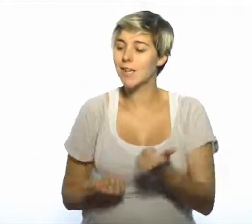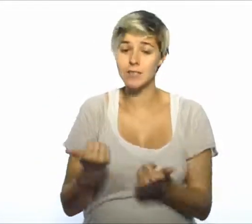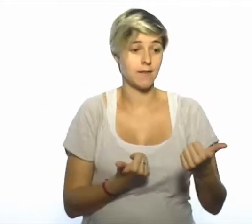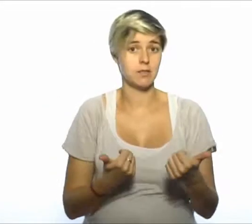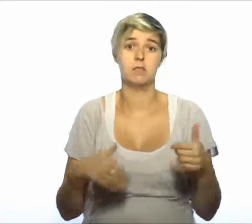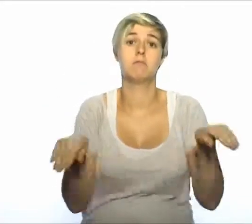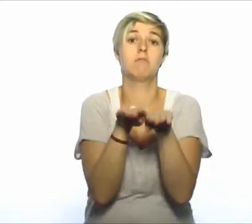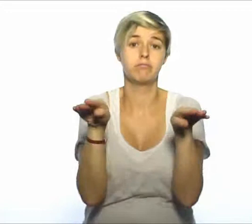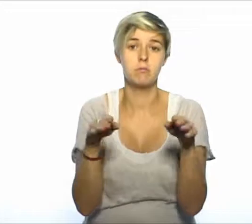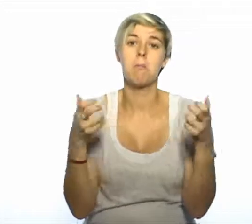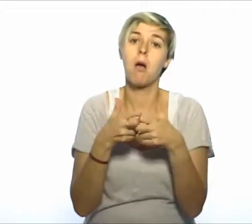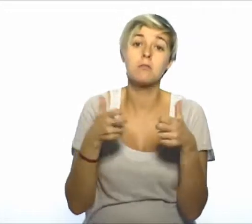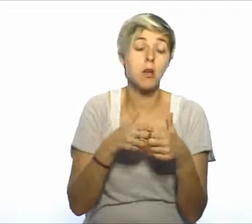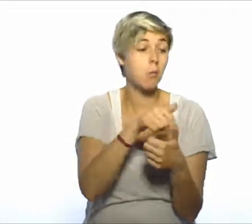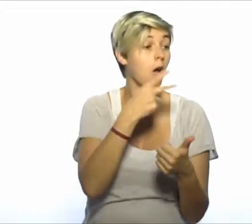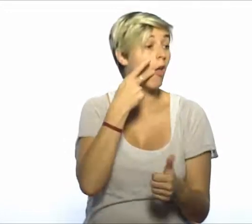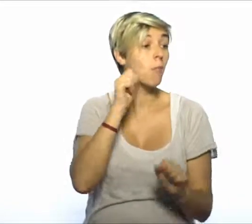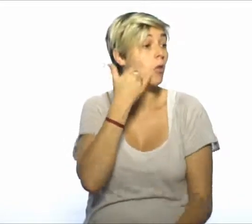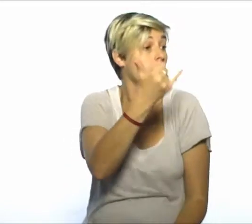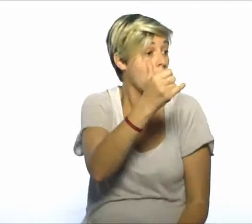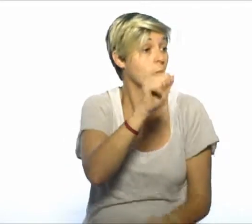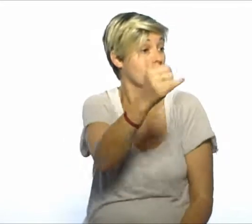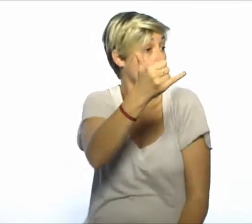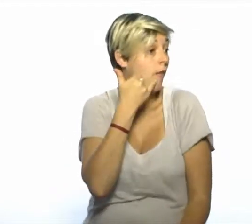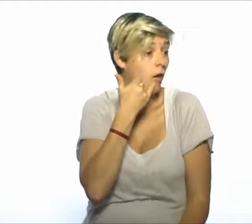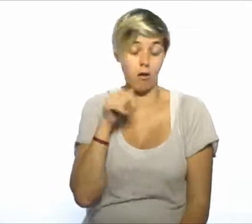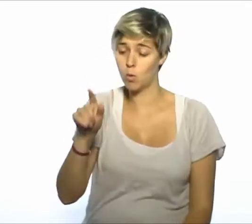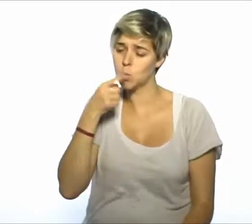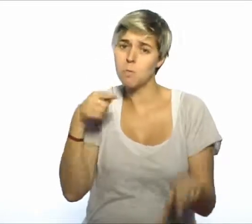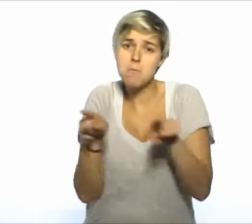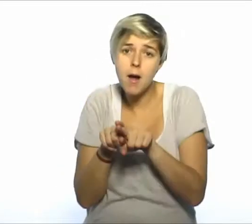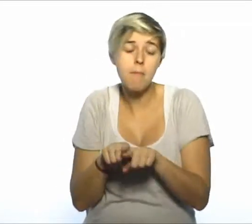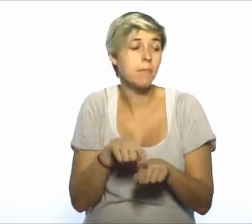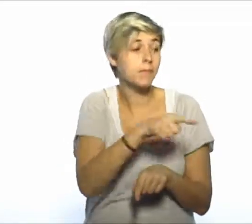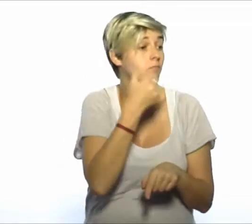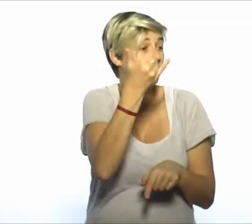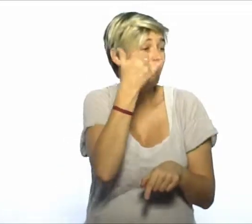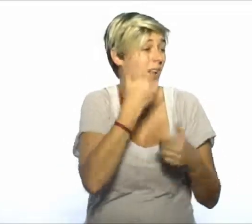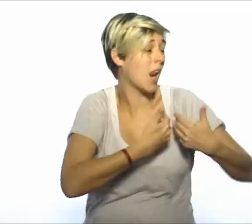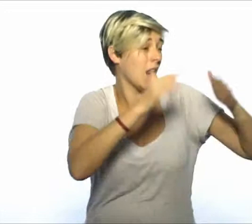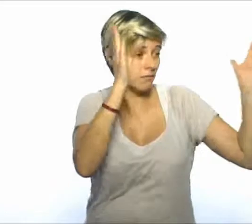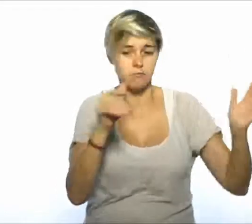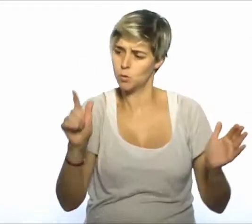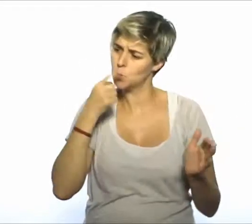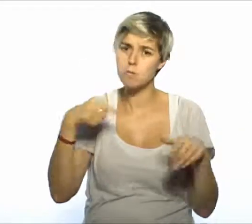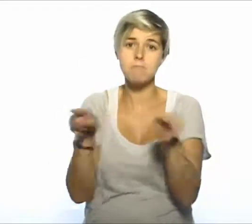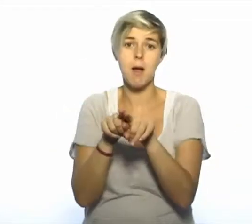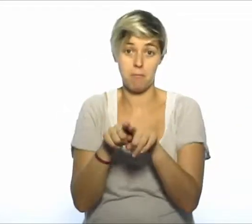and we want the same services. A hearing person can both initiate and receive calls. We want to be able to do the same. We also want